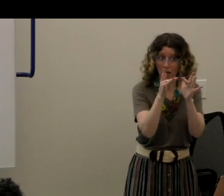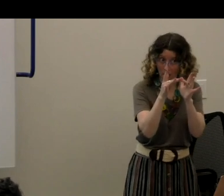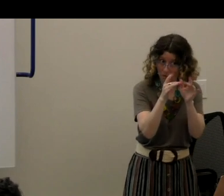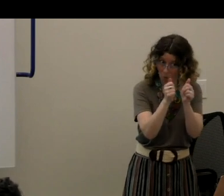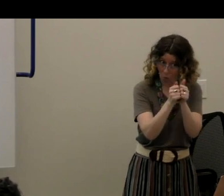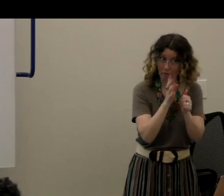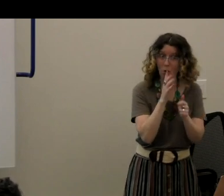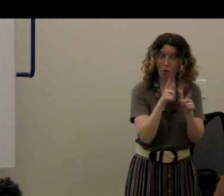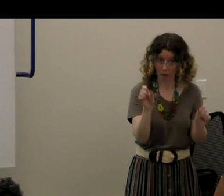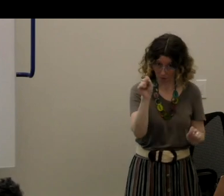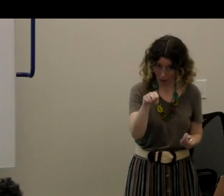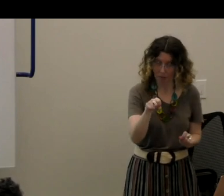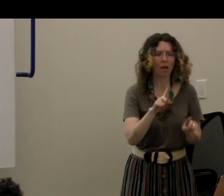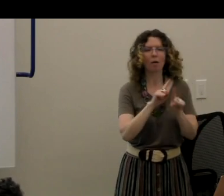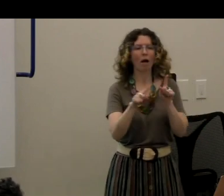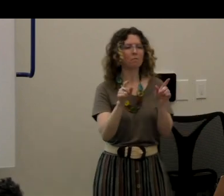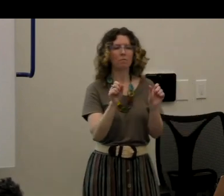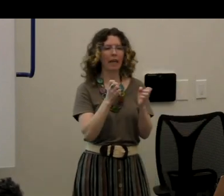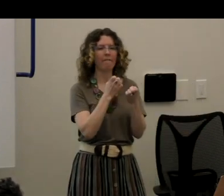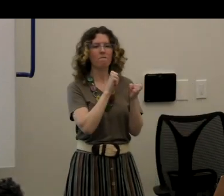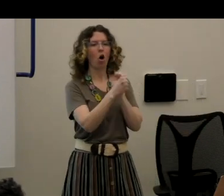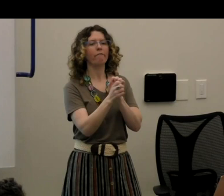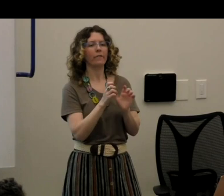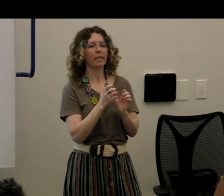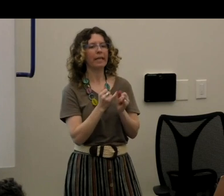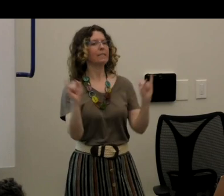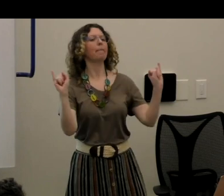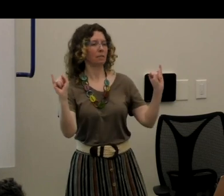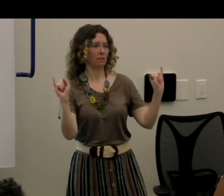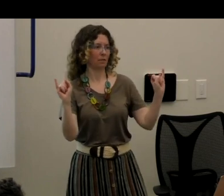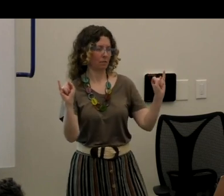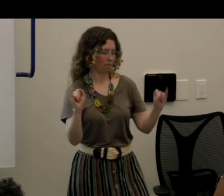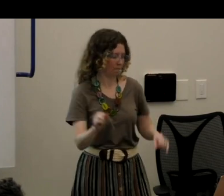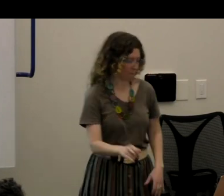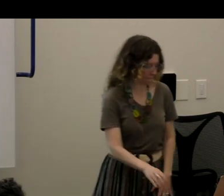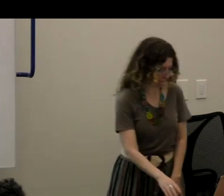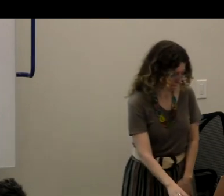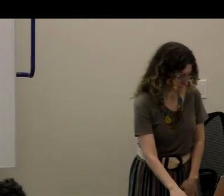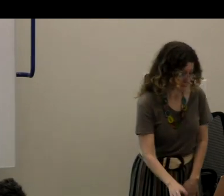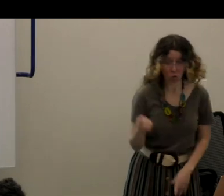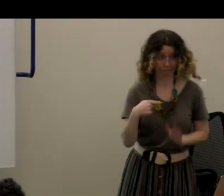independently, and same with spoken language, but it has evolved independently.